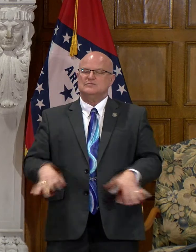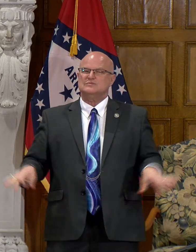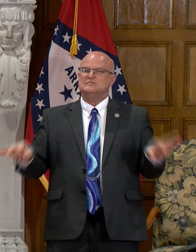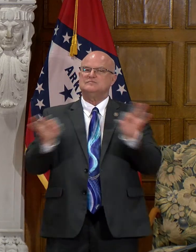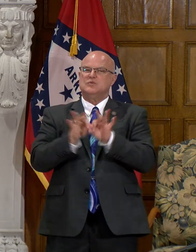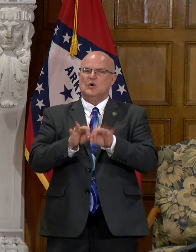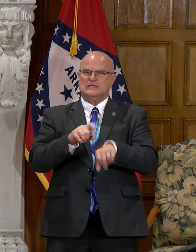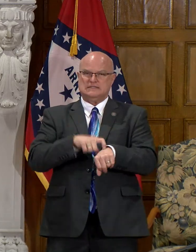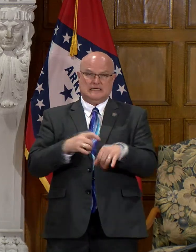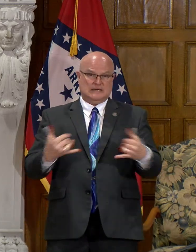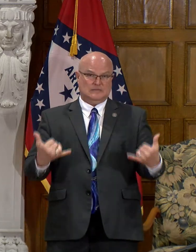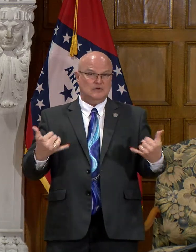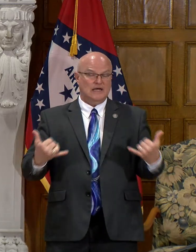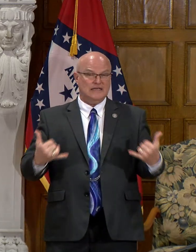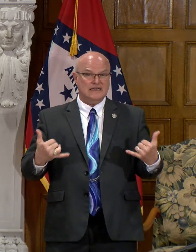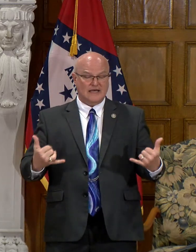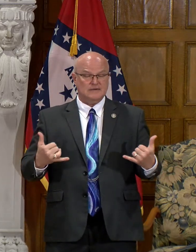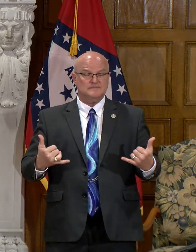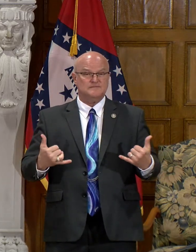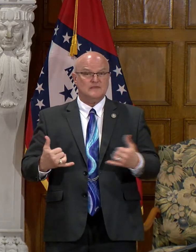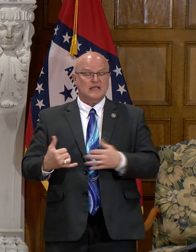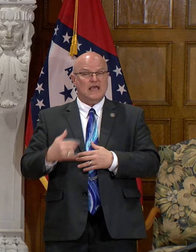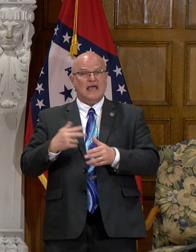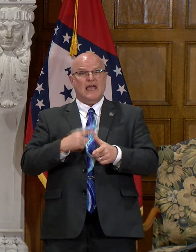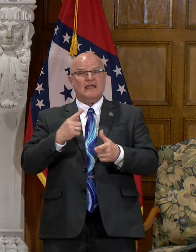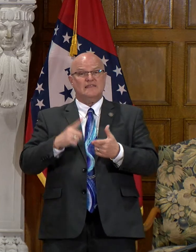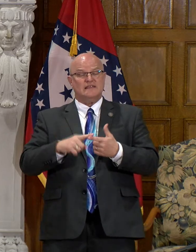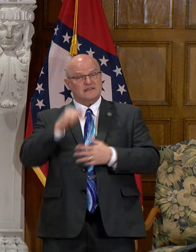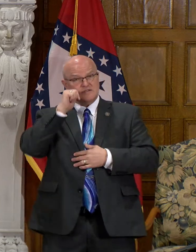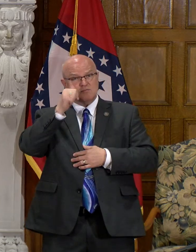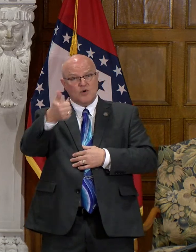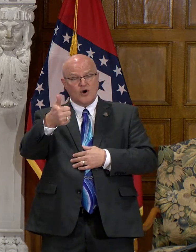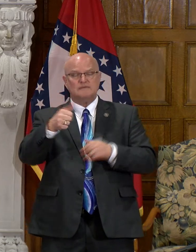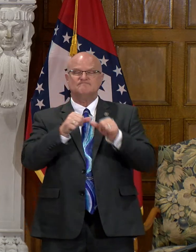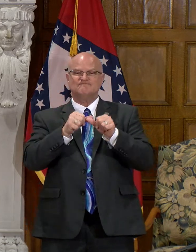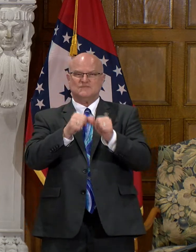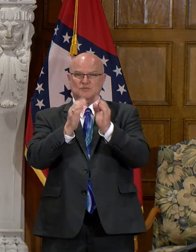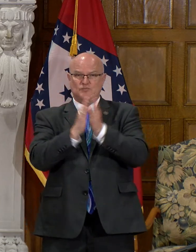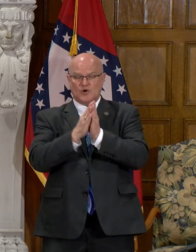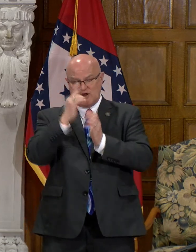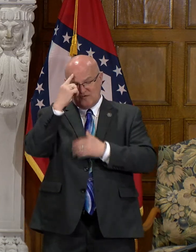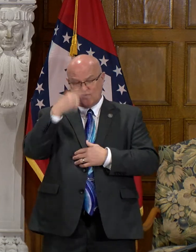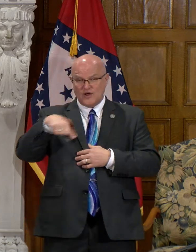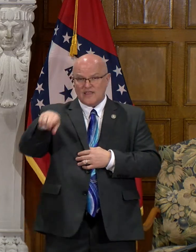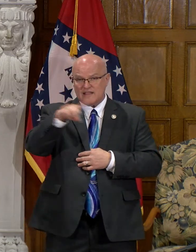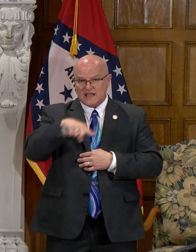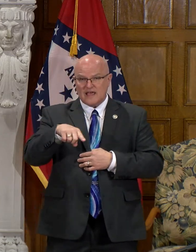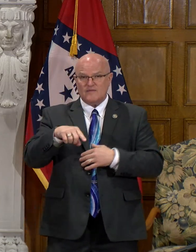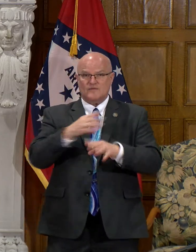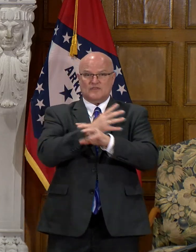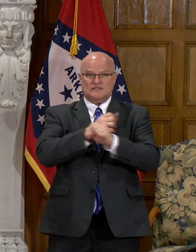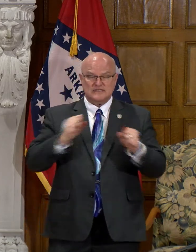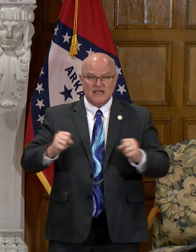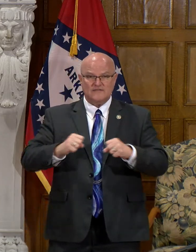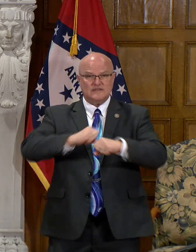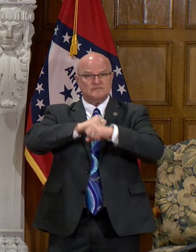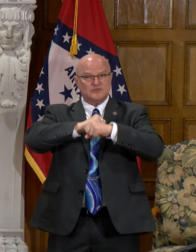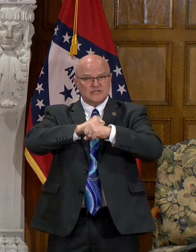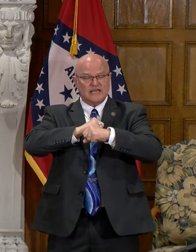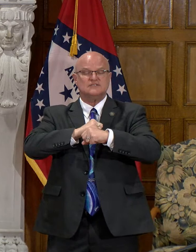moment than now and tomorrow to continue in prayer for them, their safety, protection,